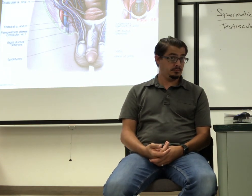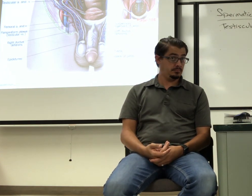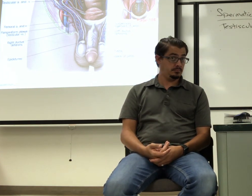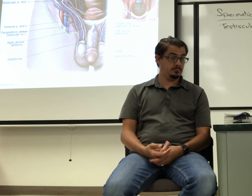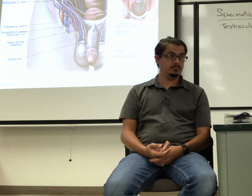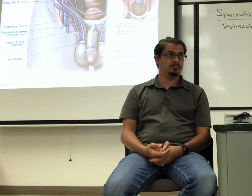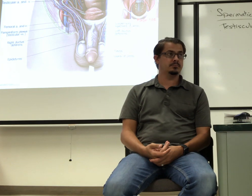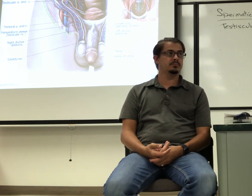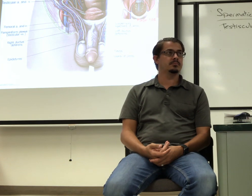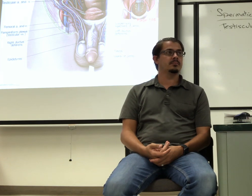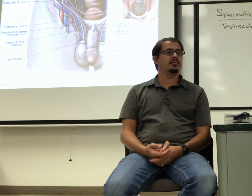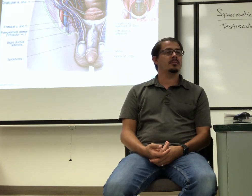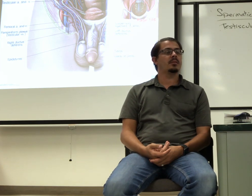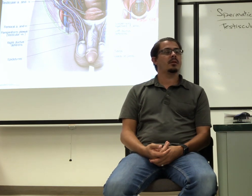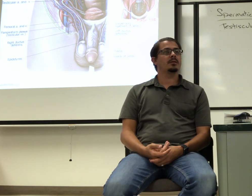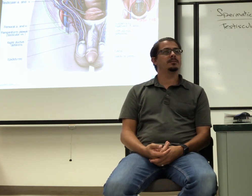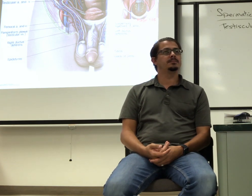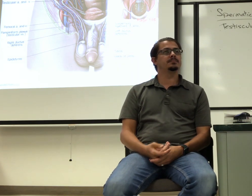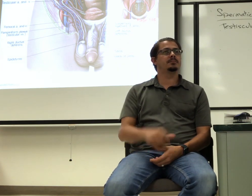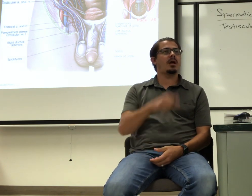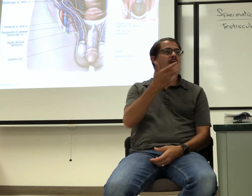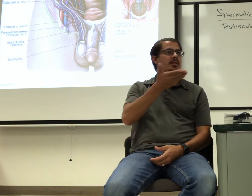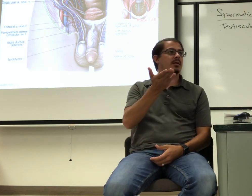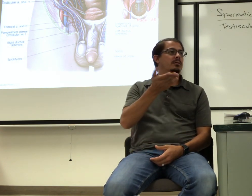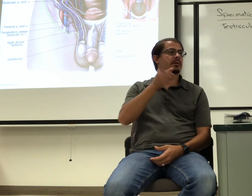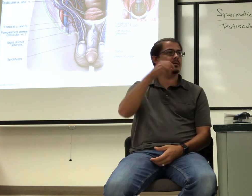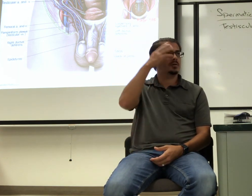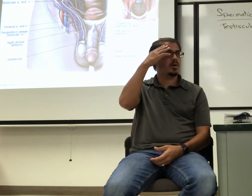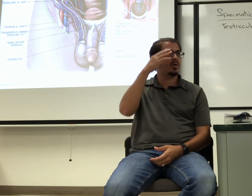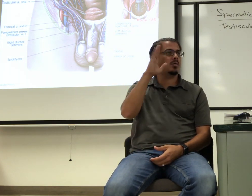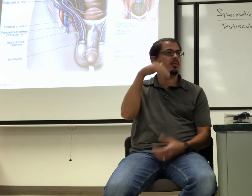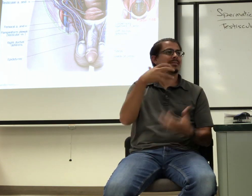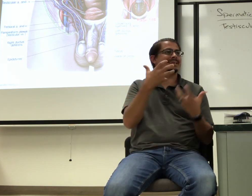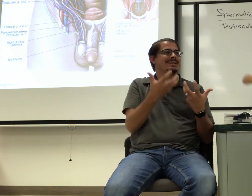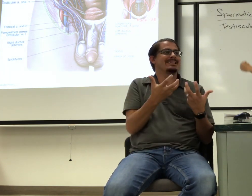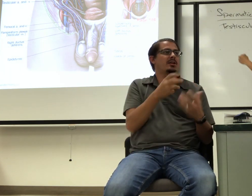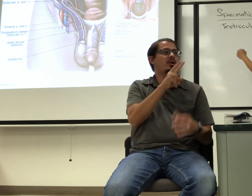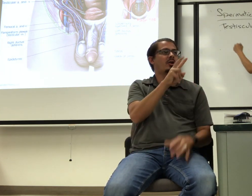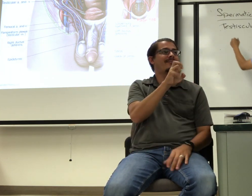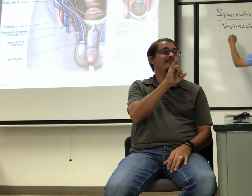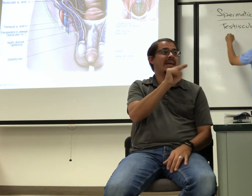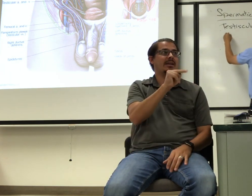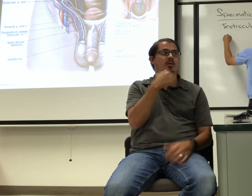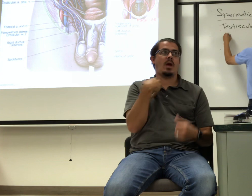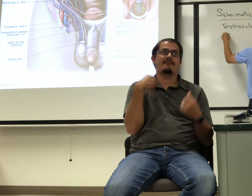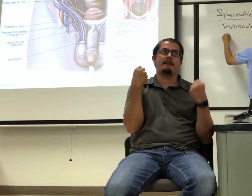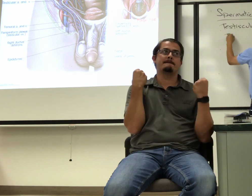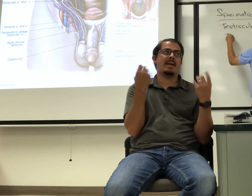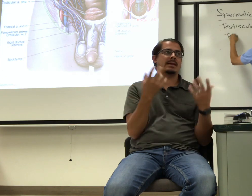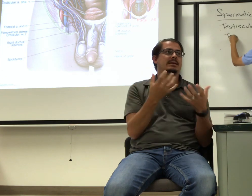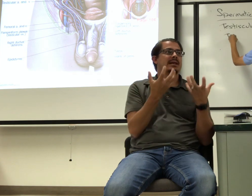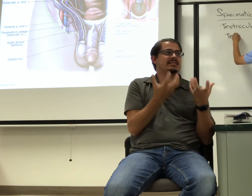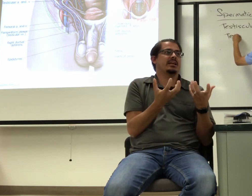Well, the other things in there, I'll just have you know the testicular veins as well. You have many testicular